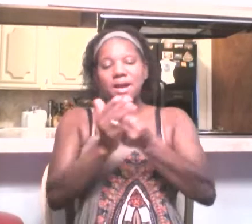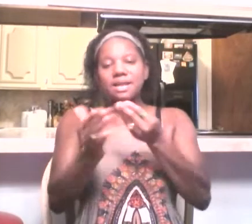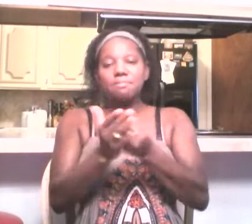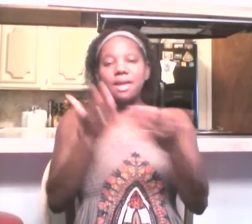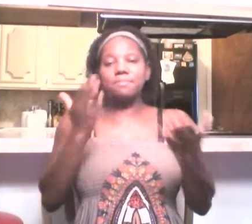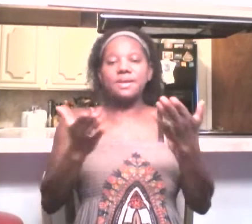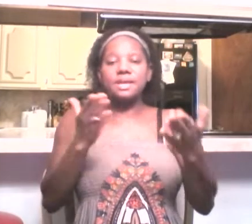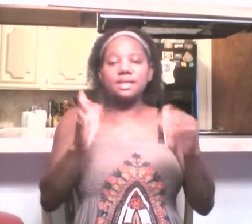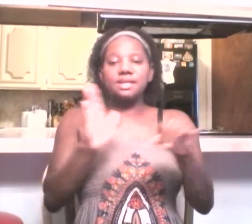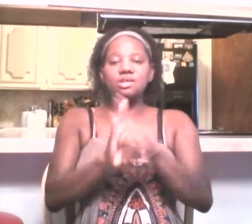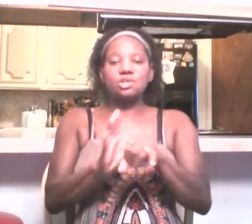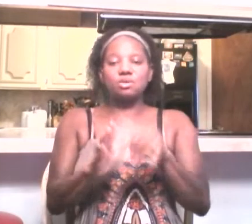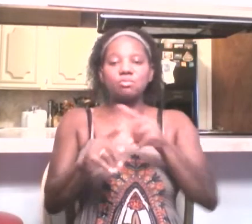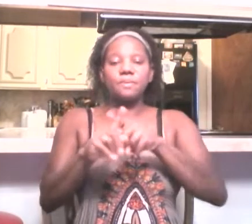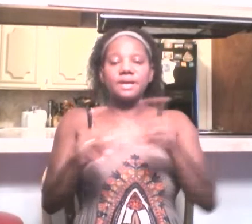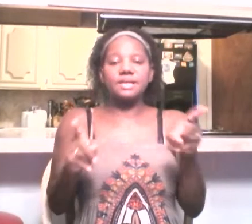Money may be an issue, but